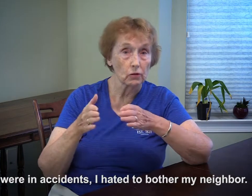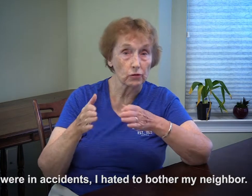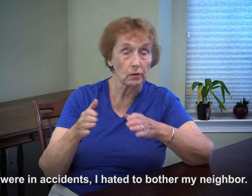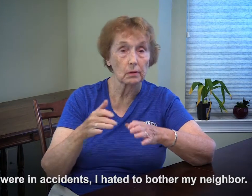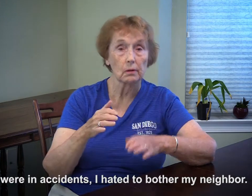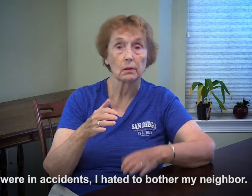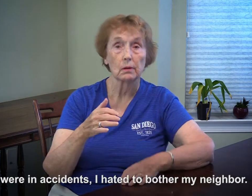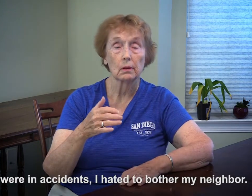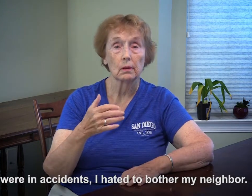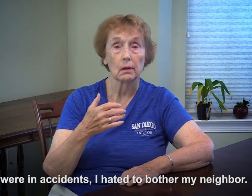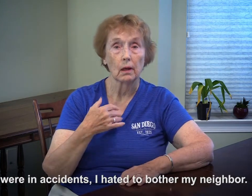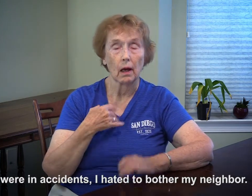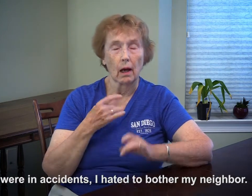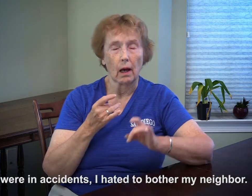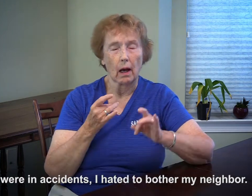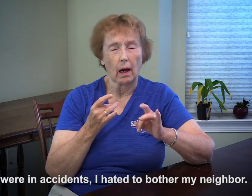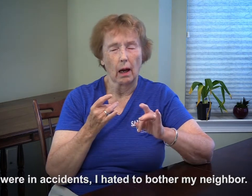I hated to bother my neighbor.